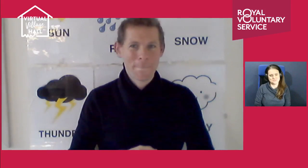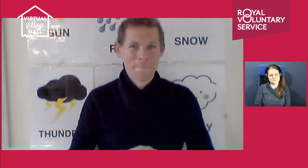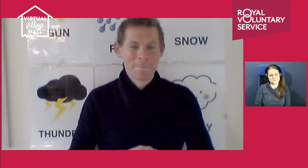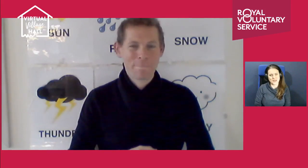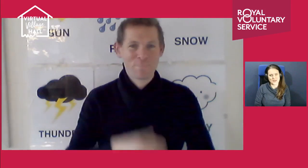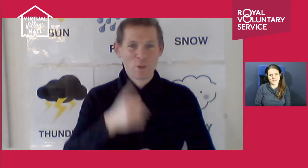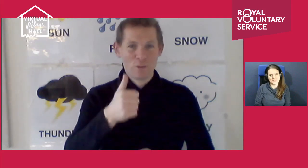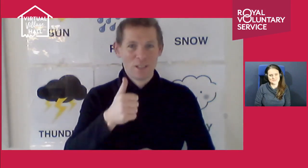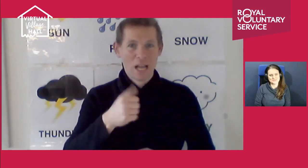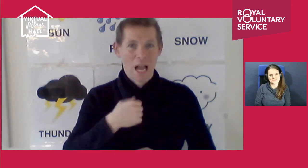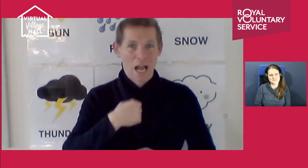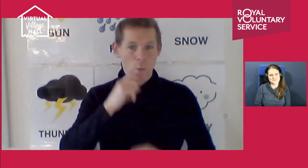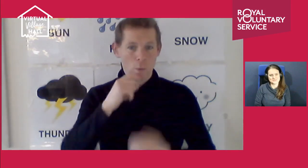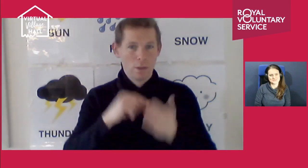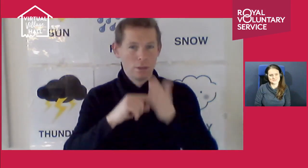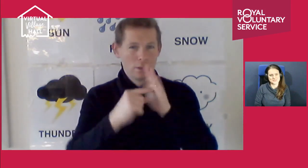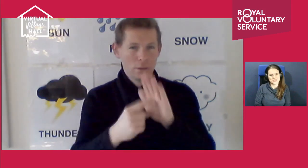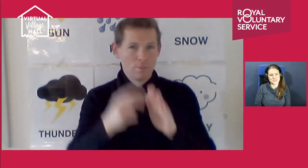BSL. Okay,